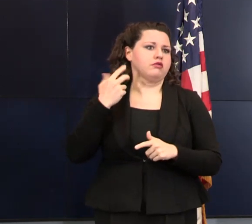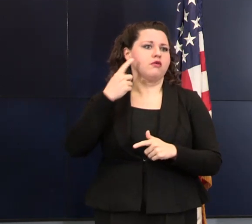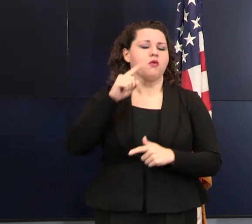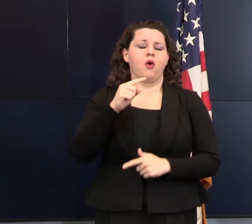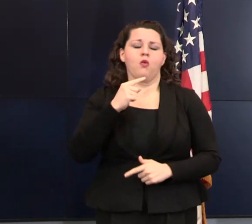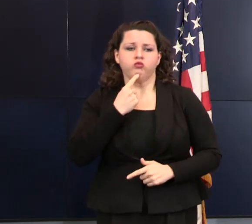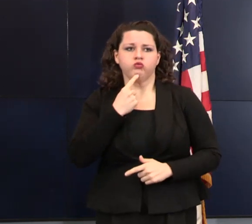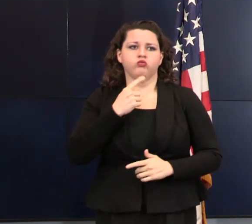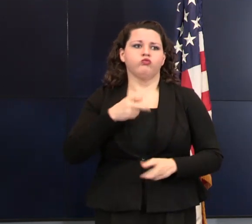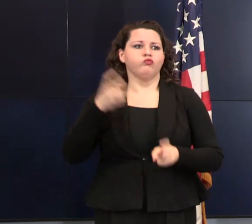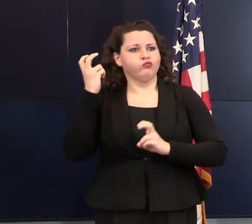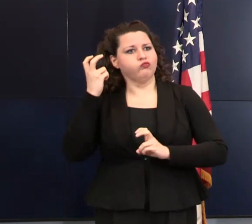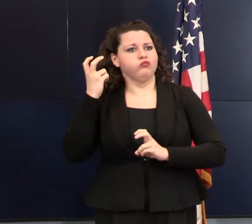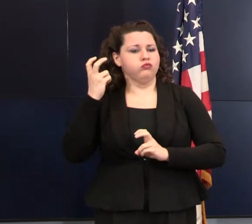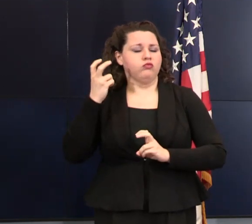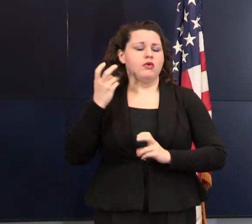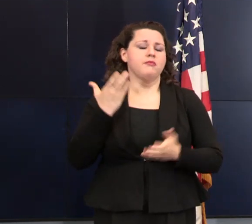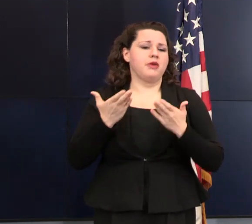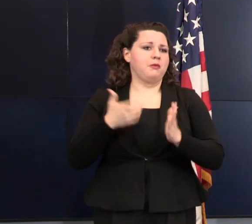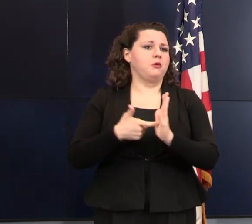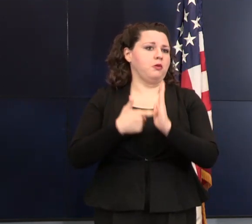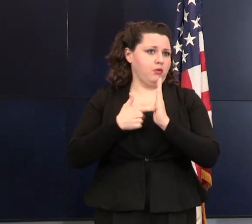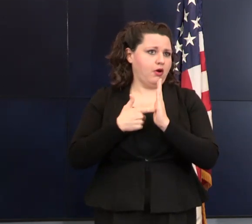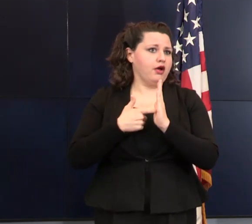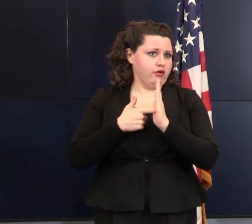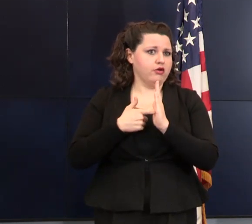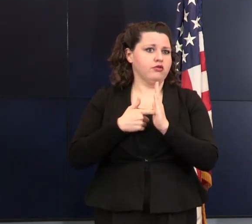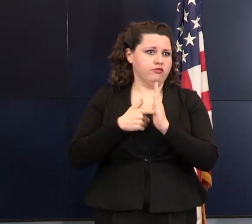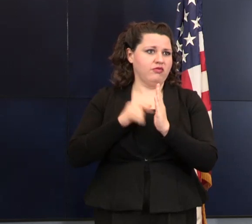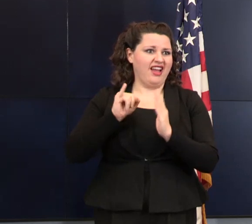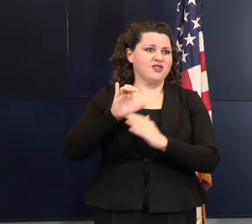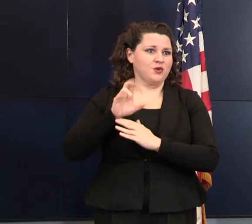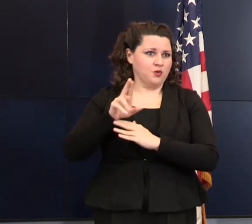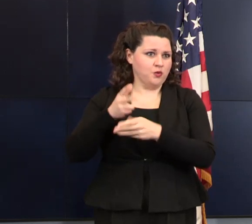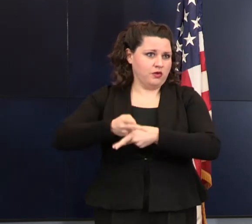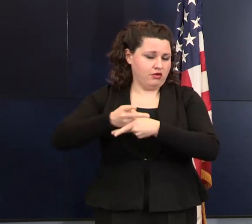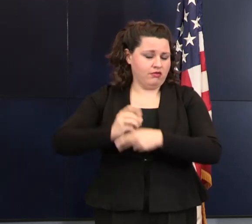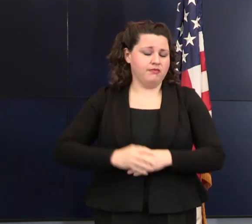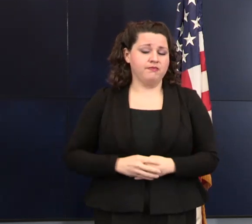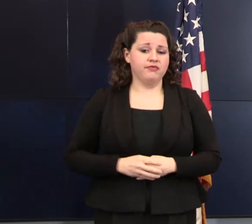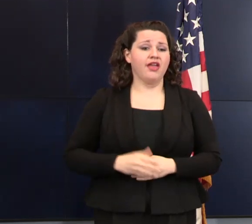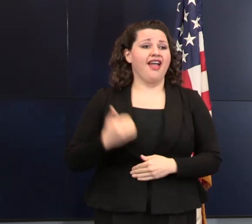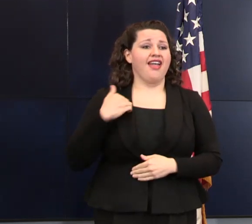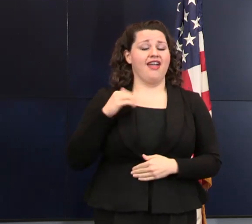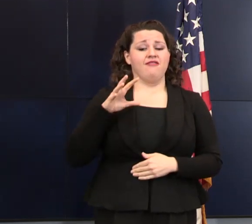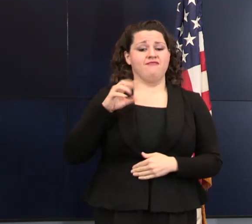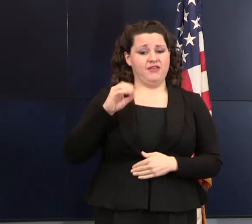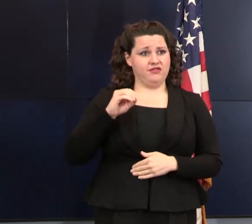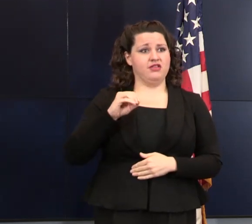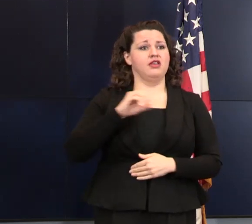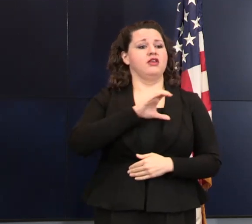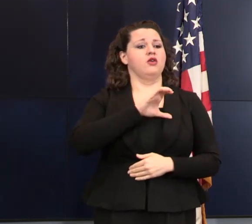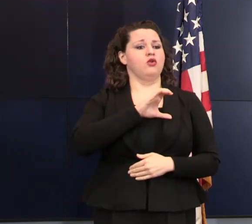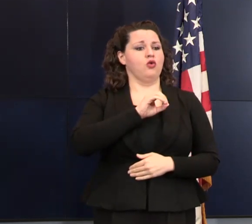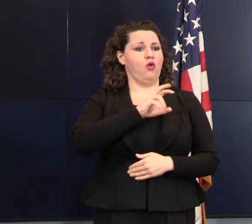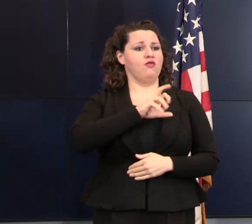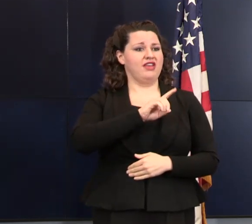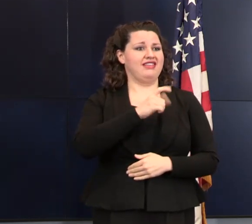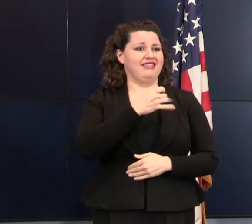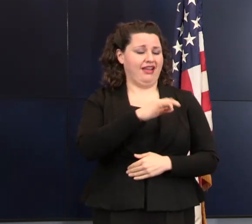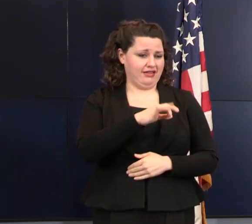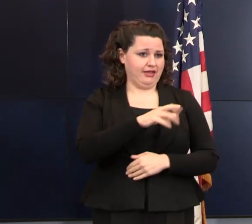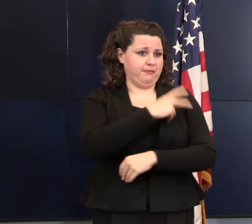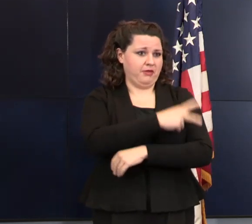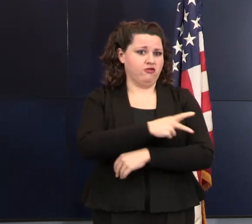serious illness from the virus and may require intensive care. We have 50 COVID-19 patients hospitalized